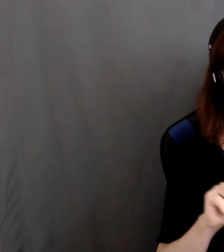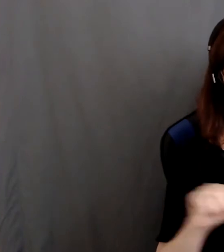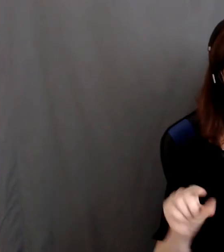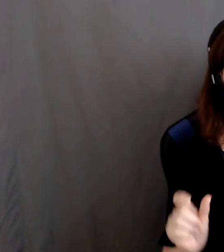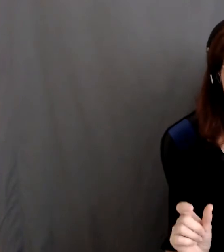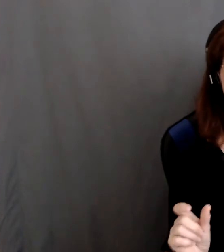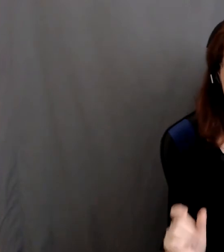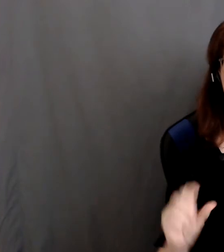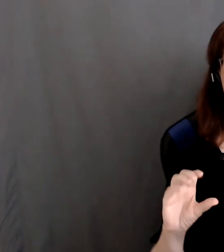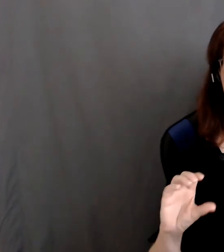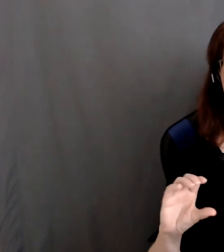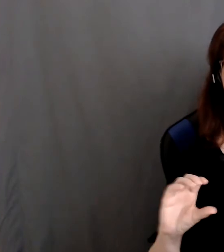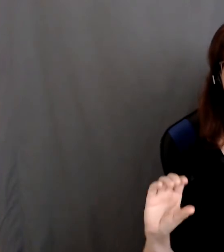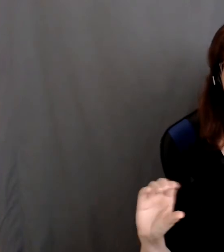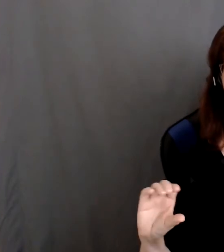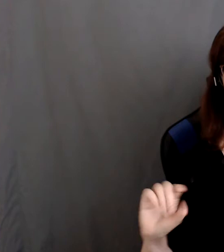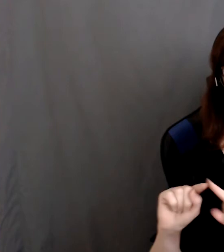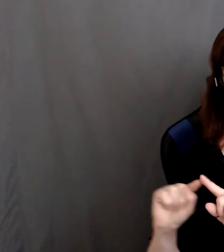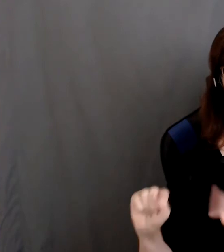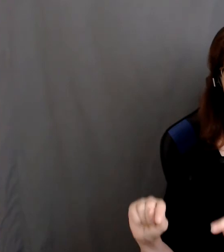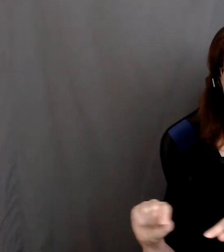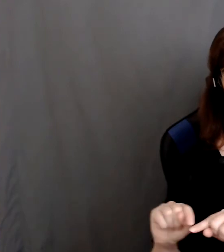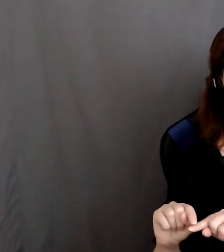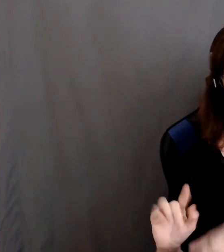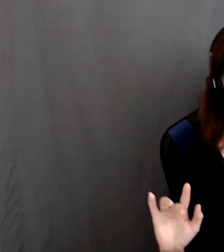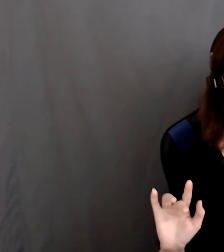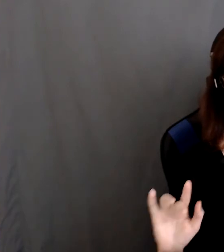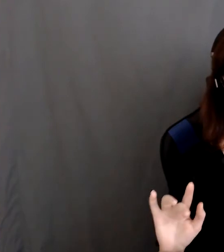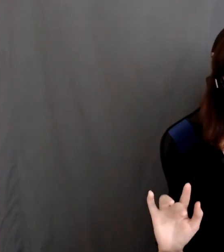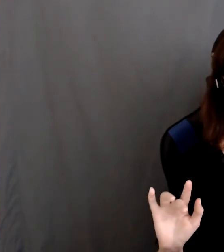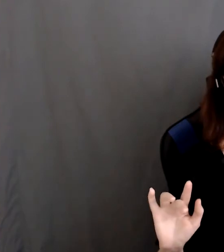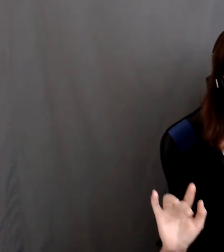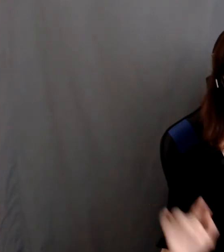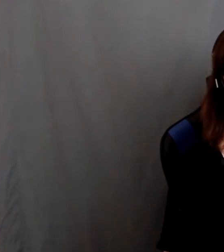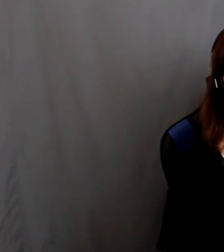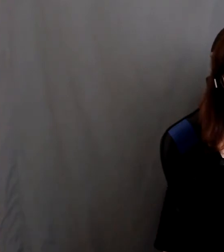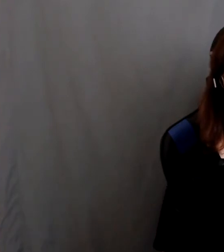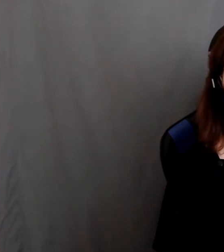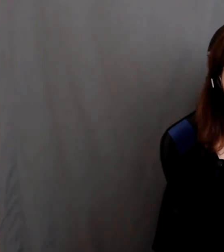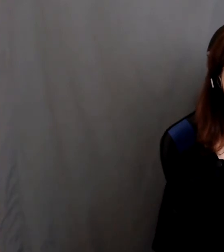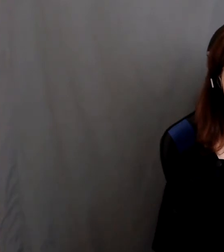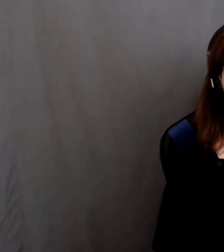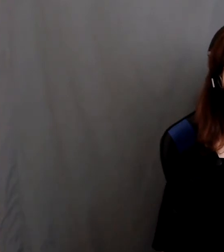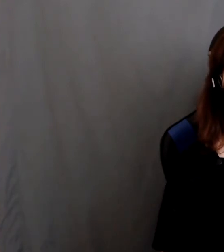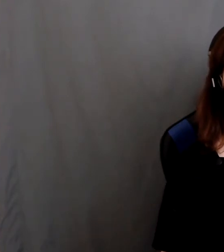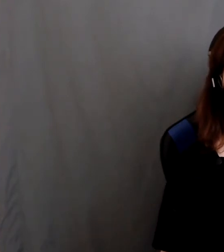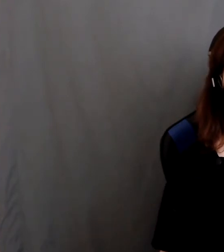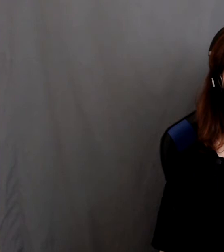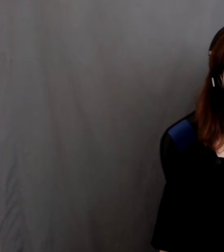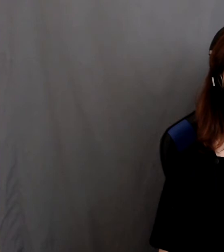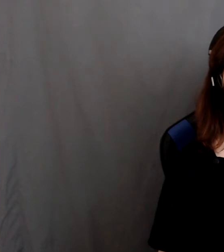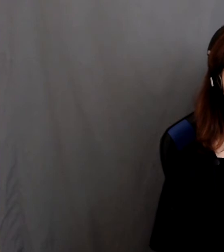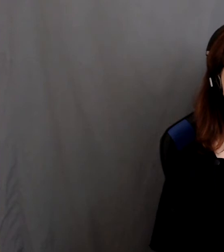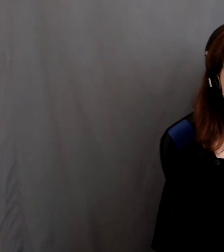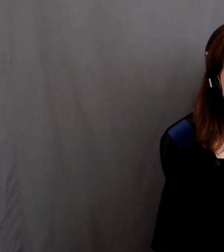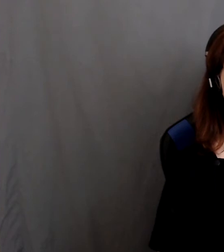there is a button that says CC. It says closed caption underneath. We